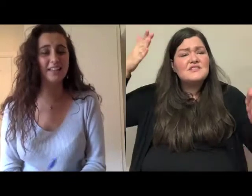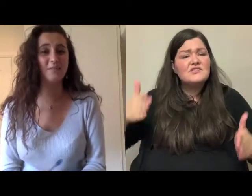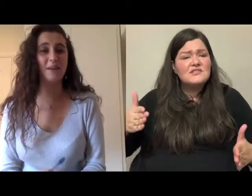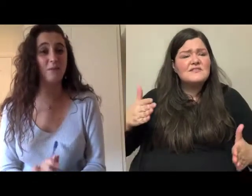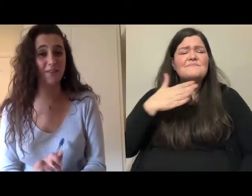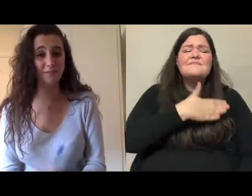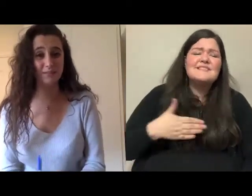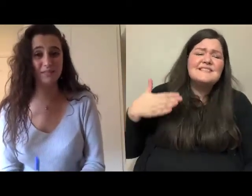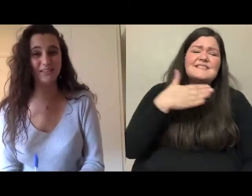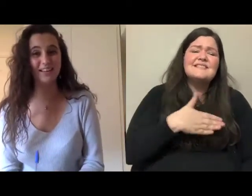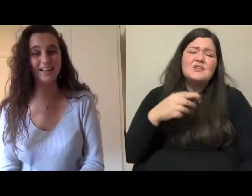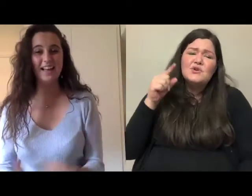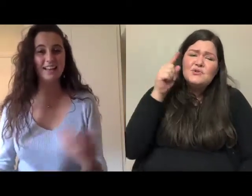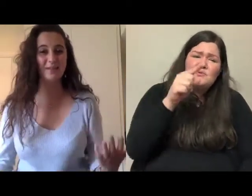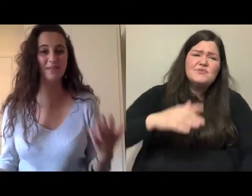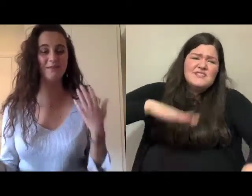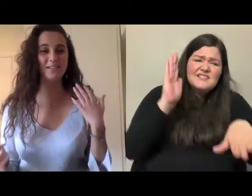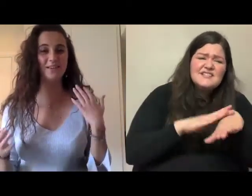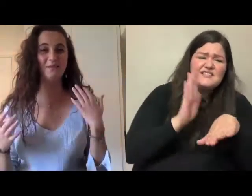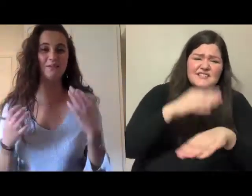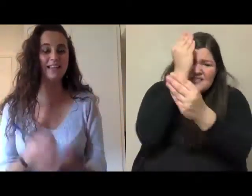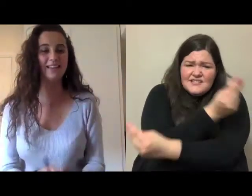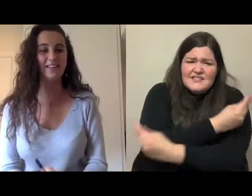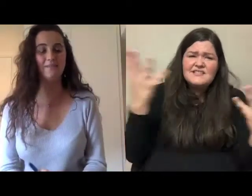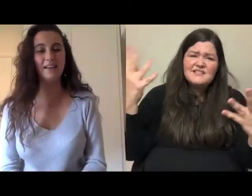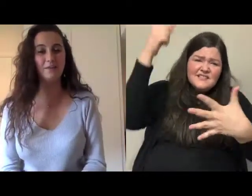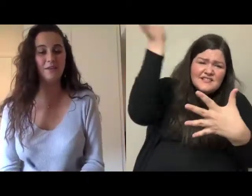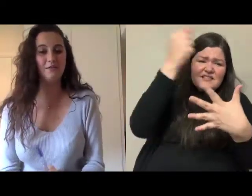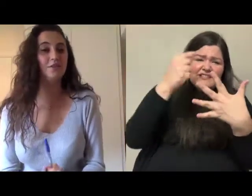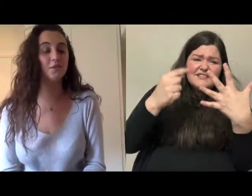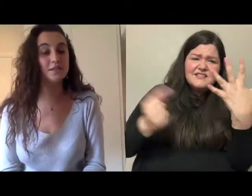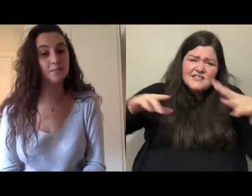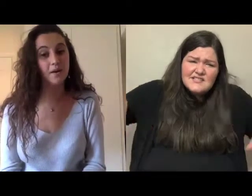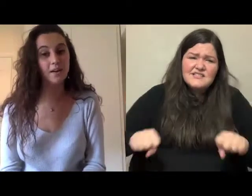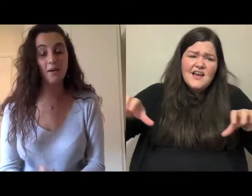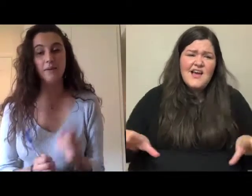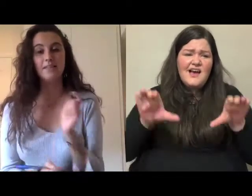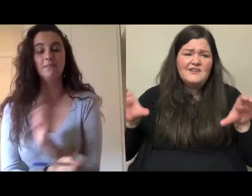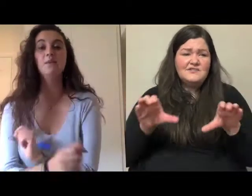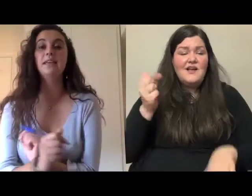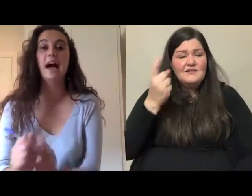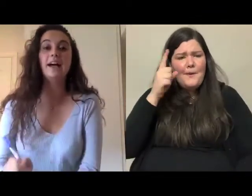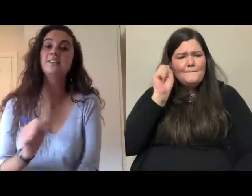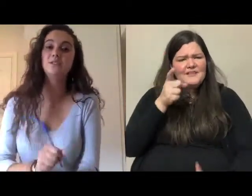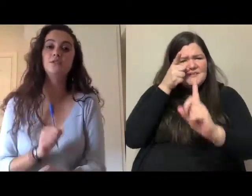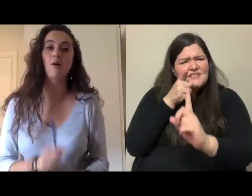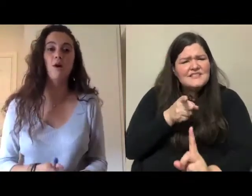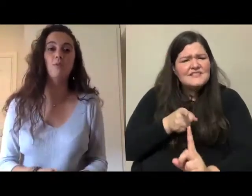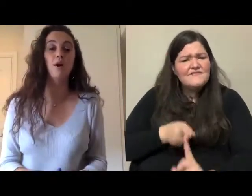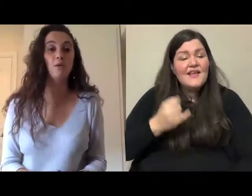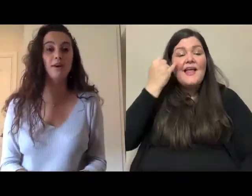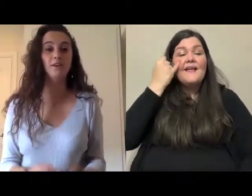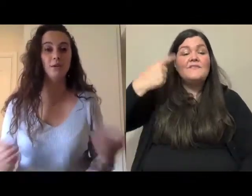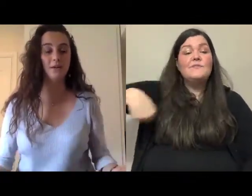and tell them what I want them to be doing. It's something we do when we take the megaphone in front of Queen's Park, but it's something we can actually do from